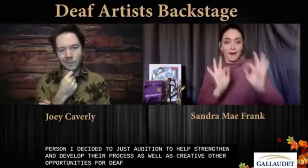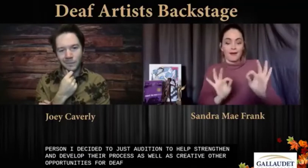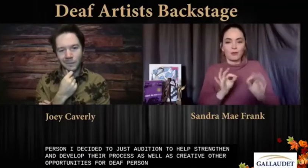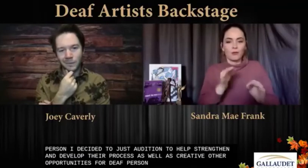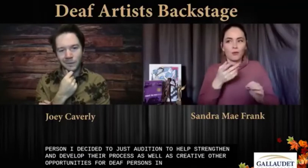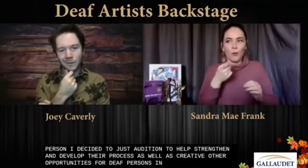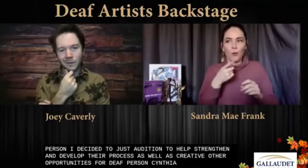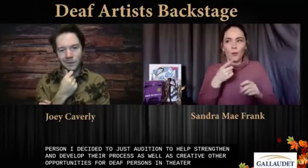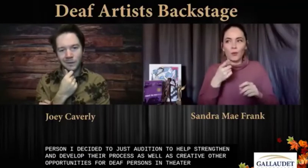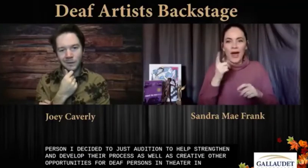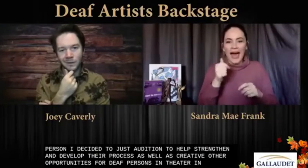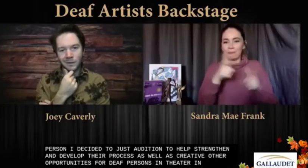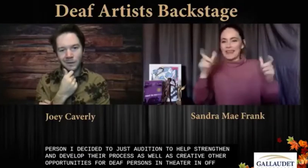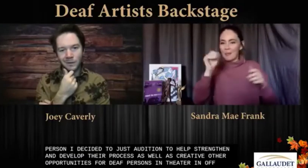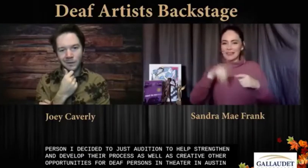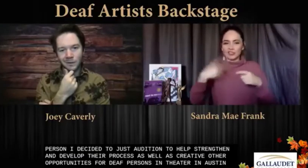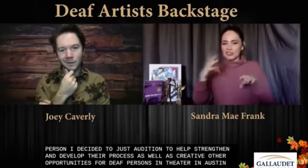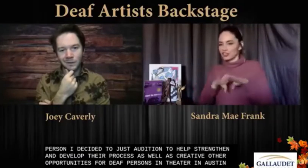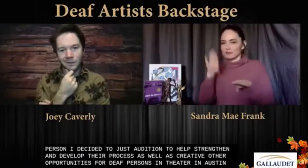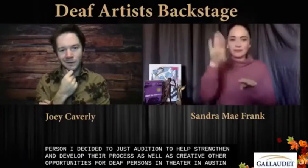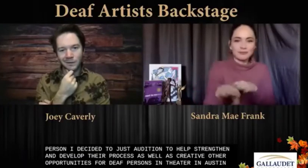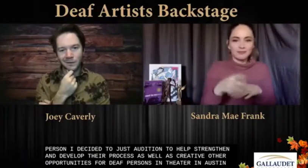persons in theater in Austin